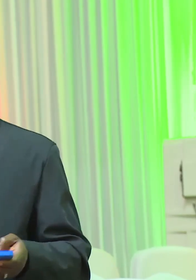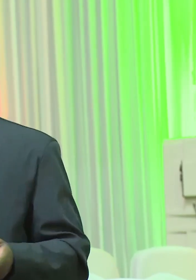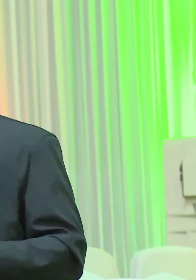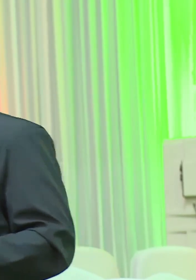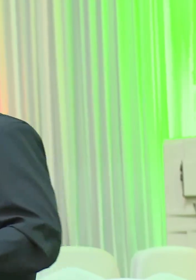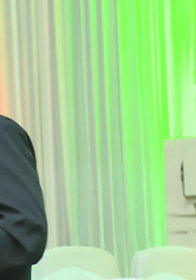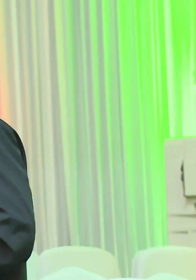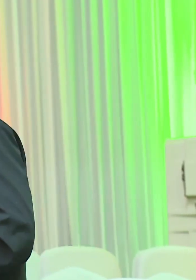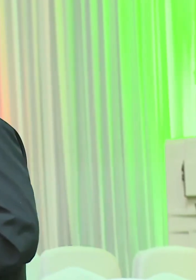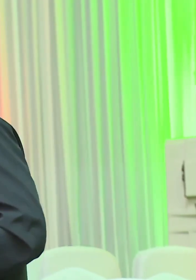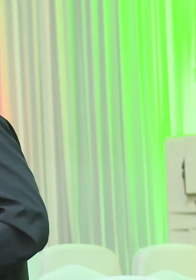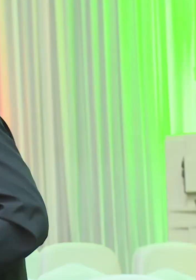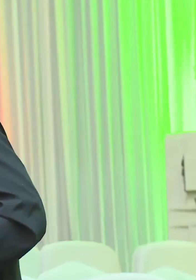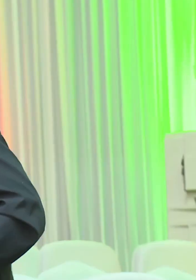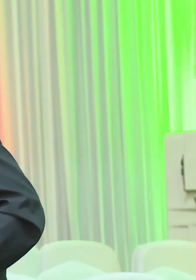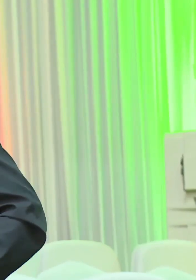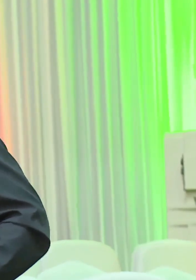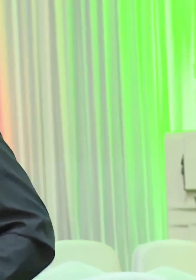questions. Thank you very much.